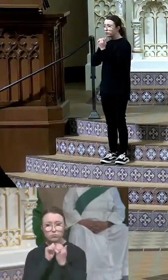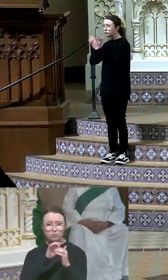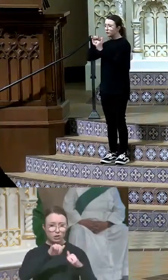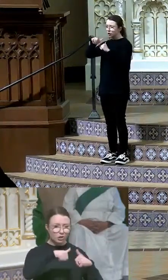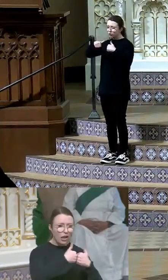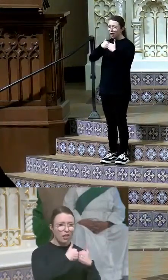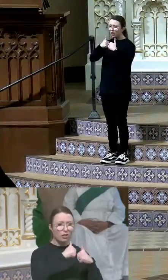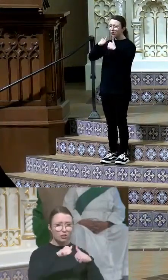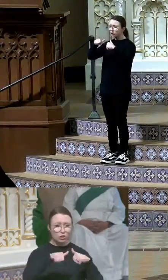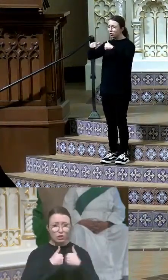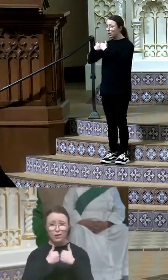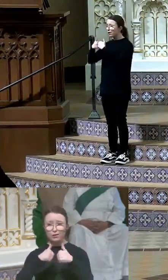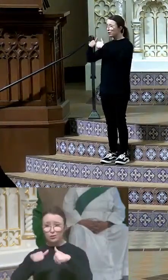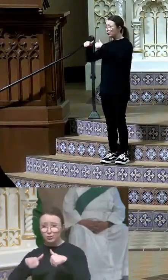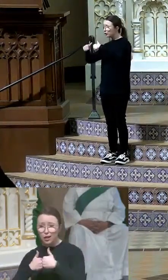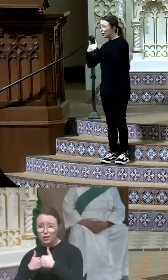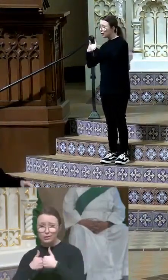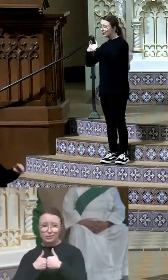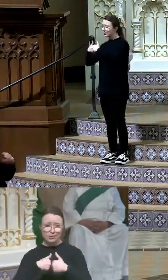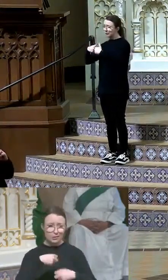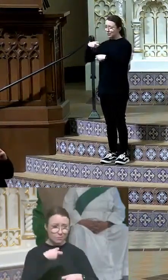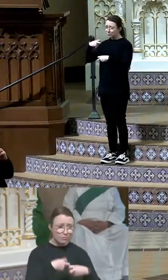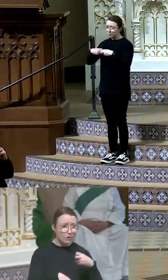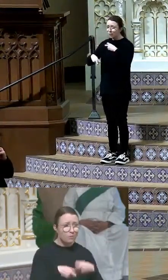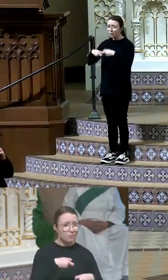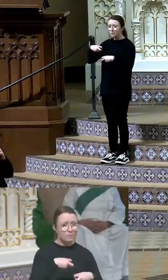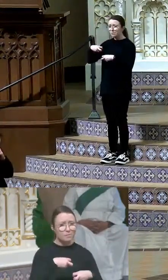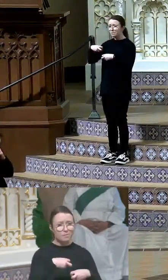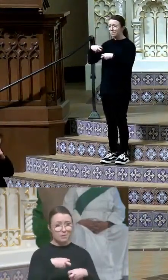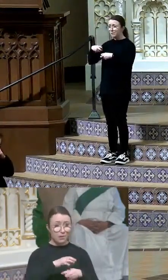difficulties, oppressions,